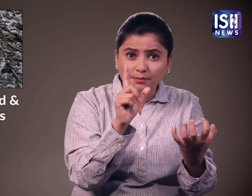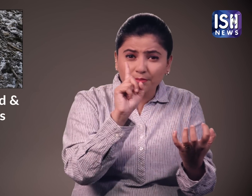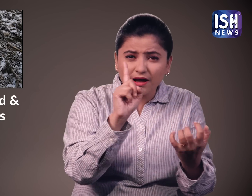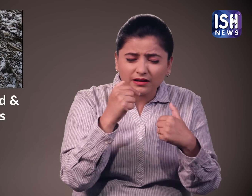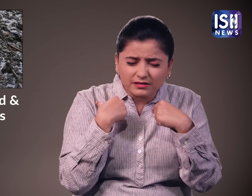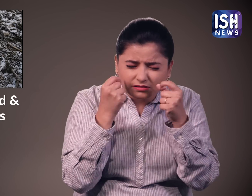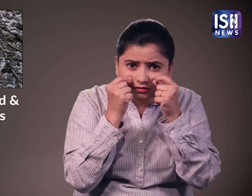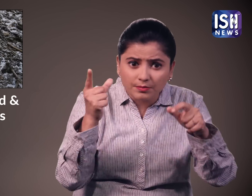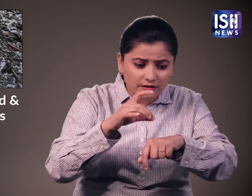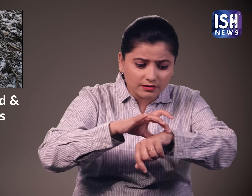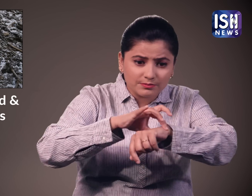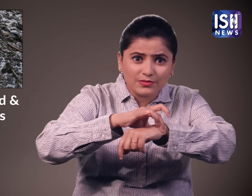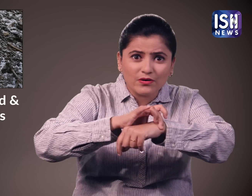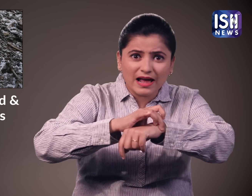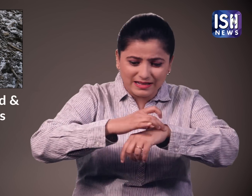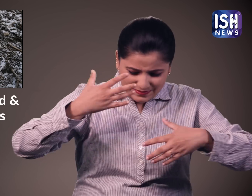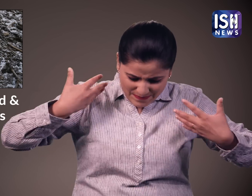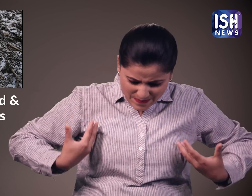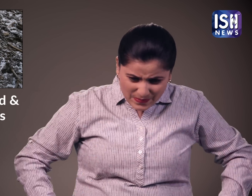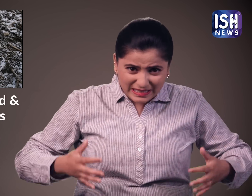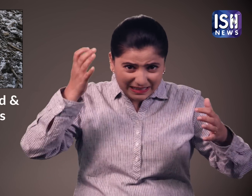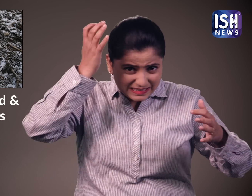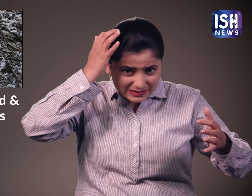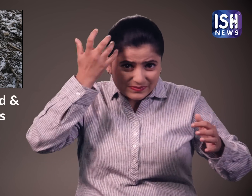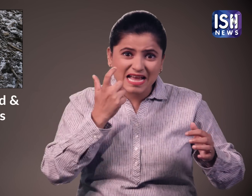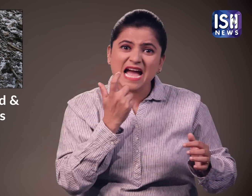Surprisingly, you can see skeletal remains of humans in the frozen lake.